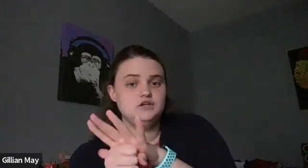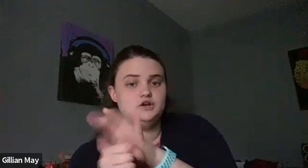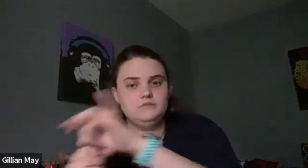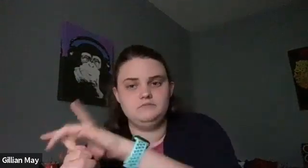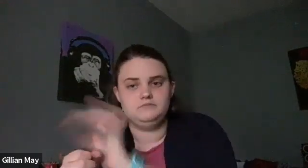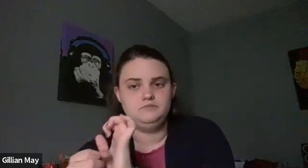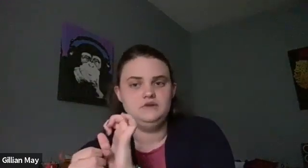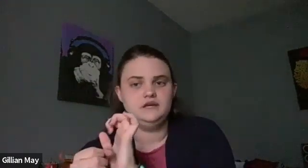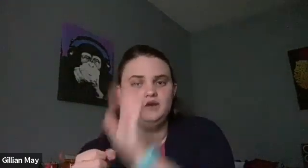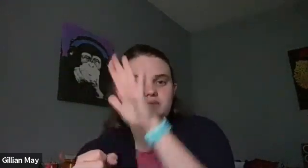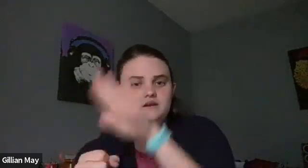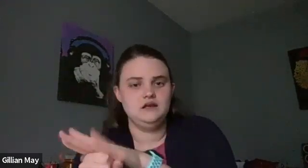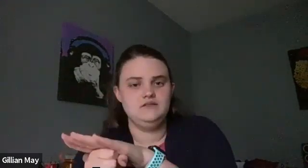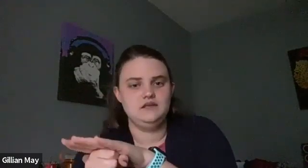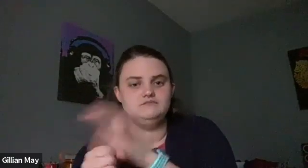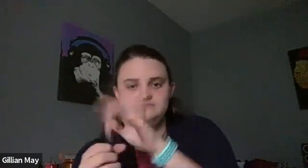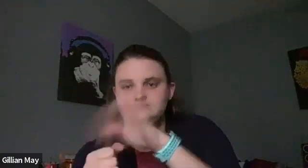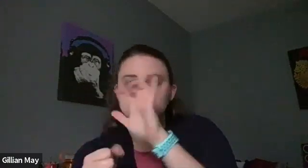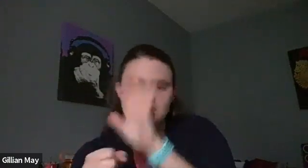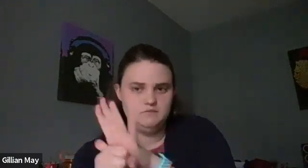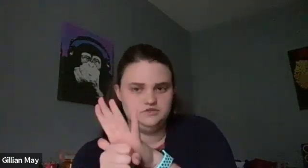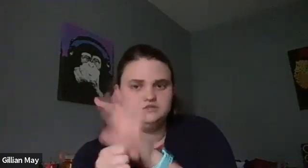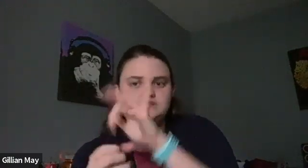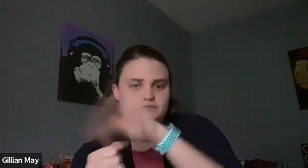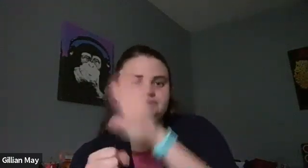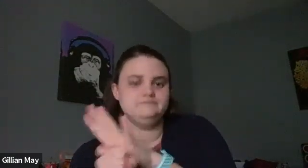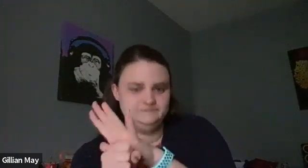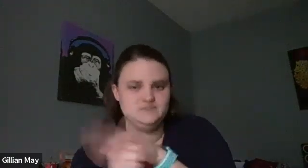you're pulling it open and then that motion. So soda.